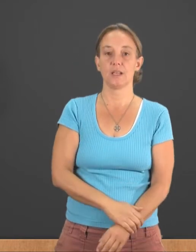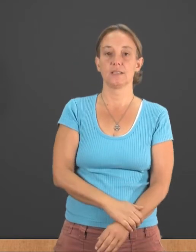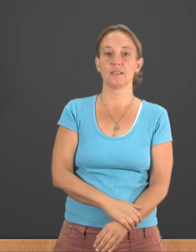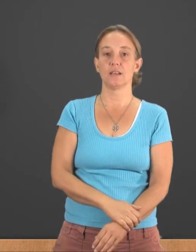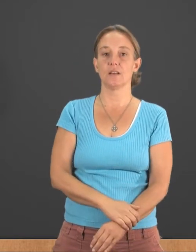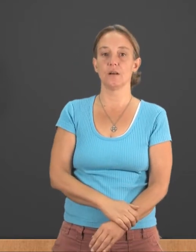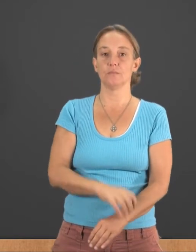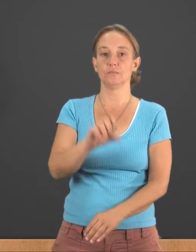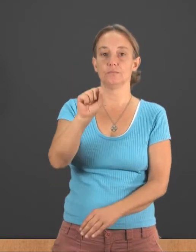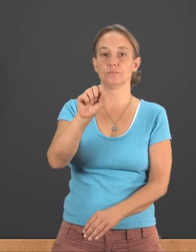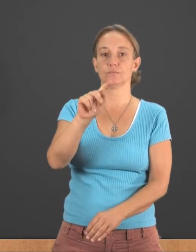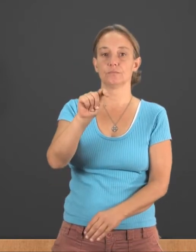Stand up.